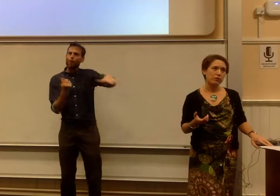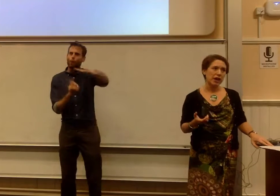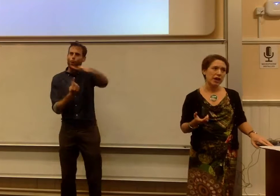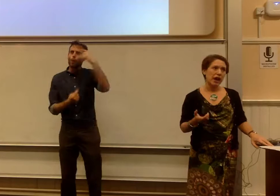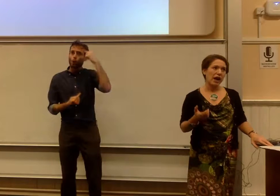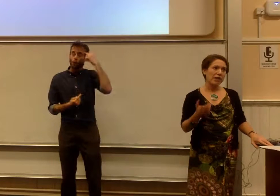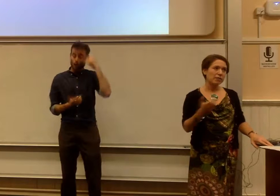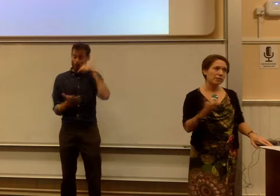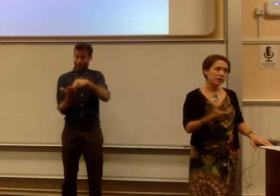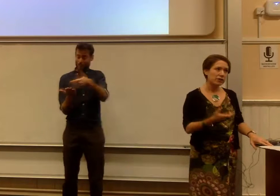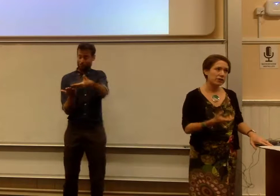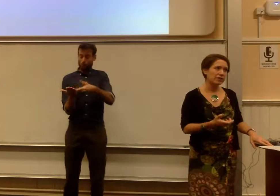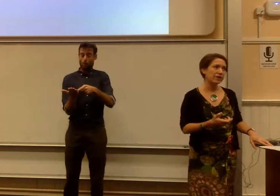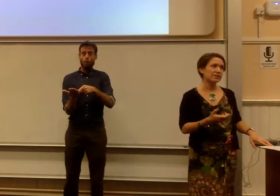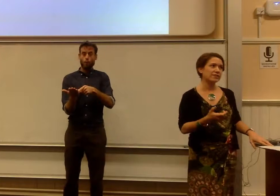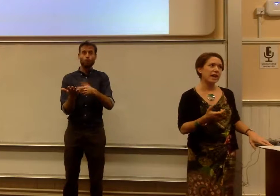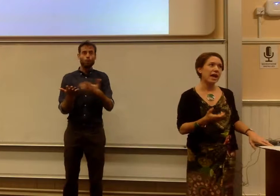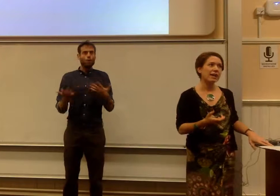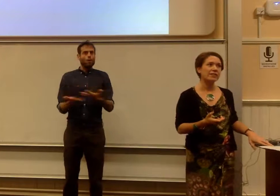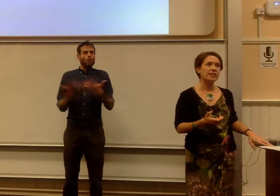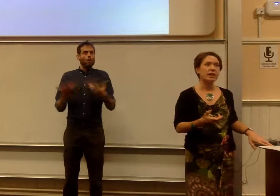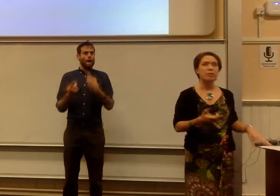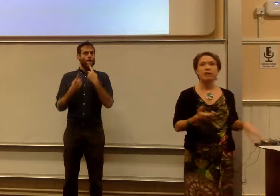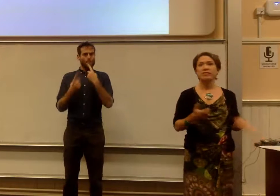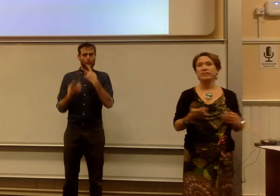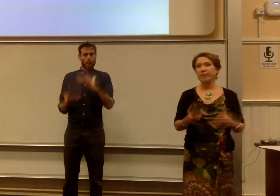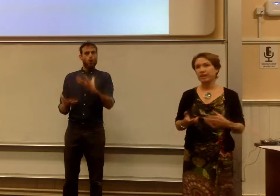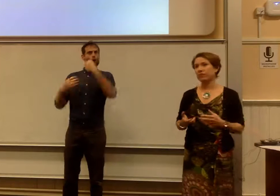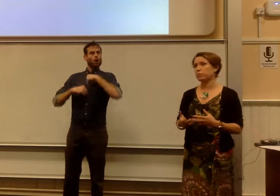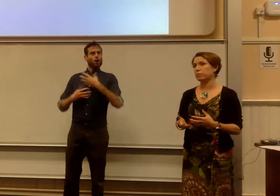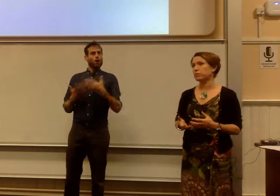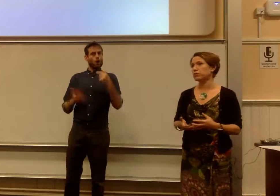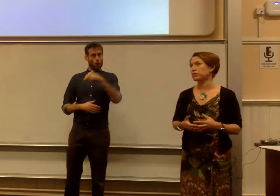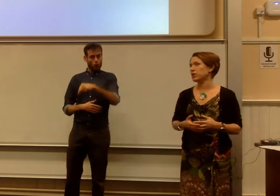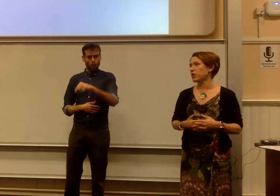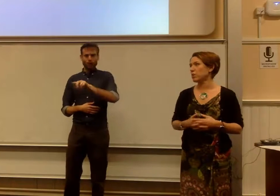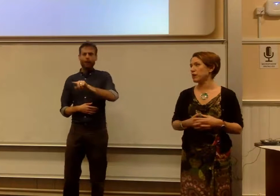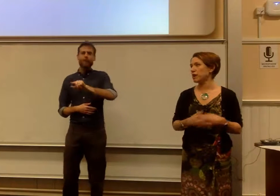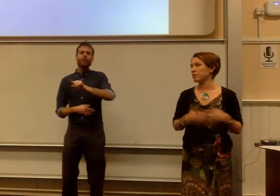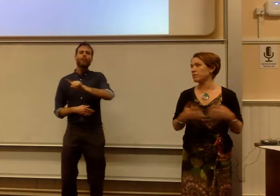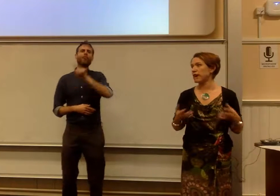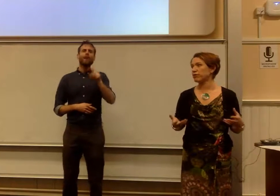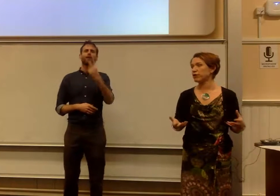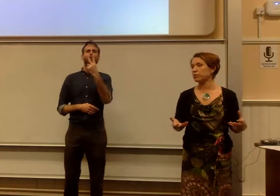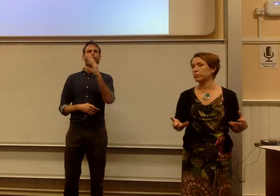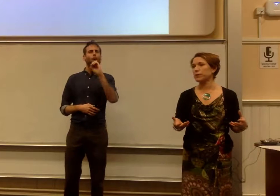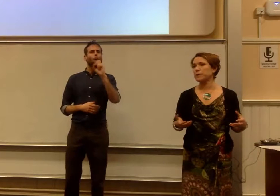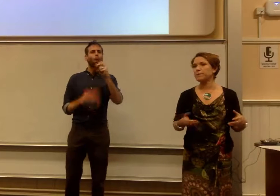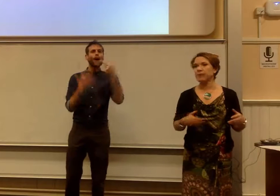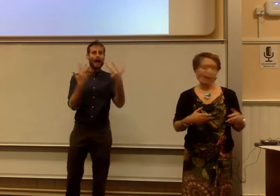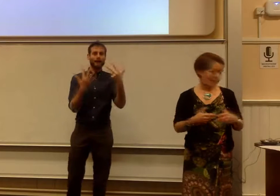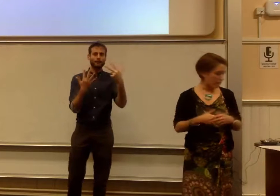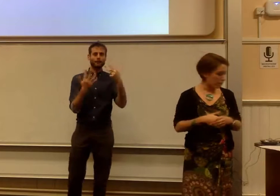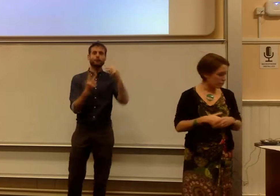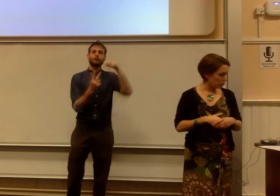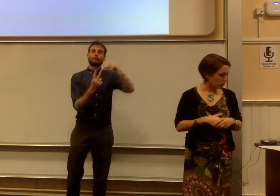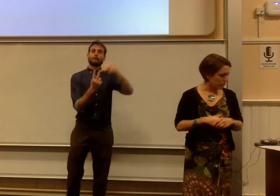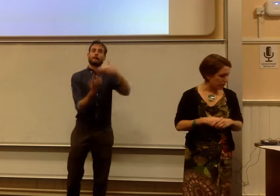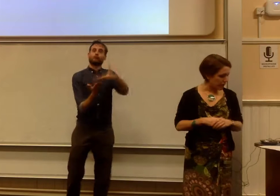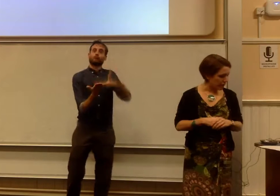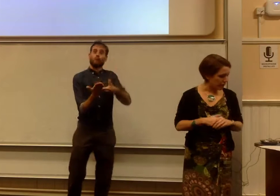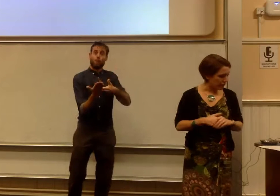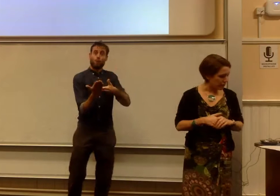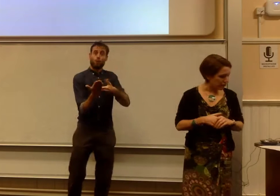report. That was followed in 2008 by a second report on behalf of that group. And that was